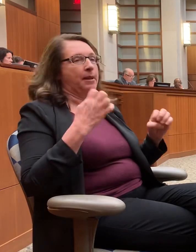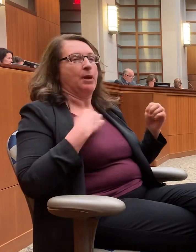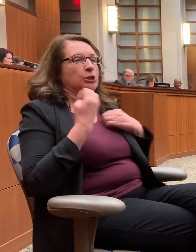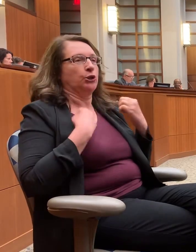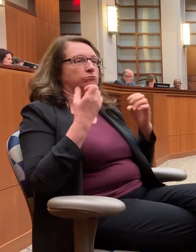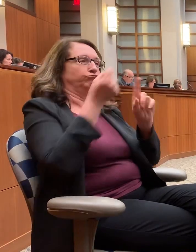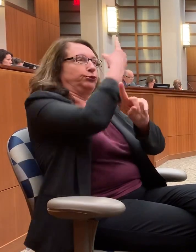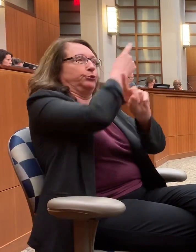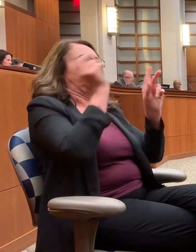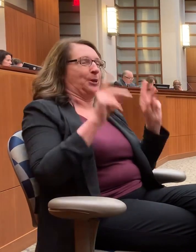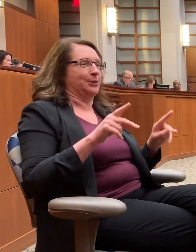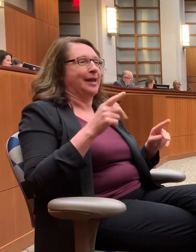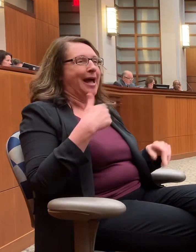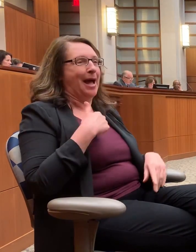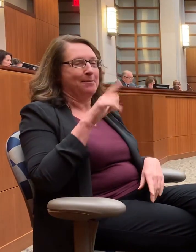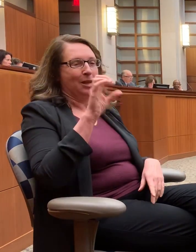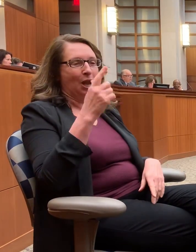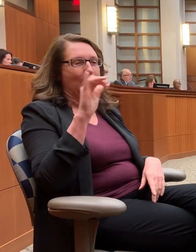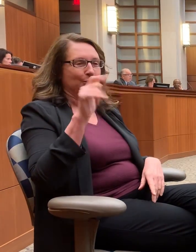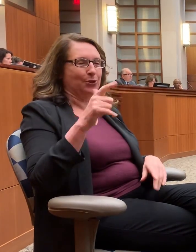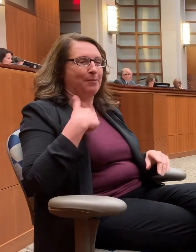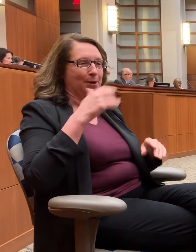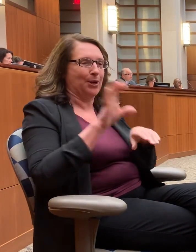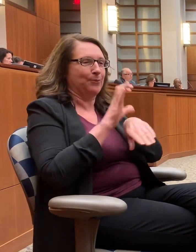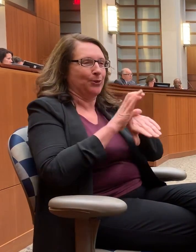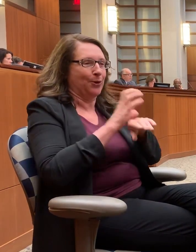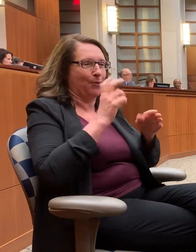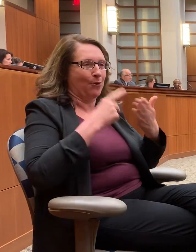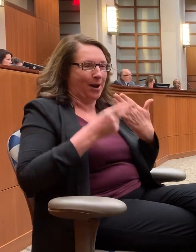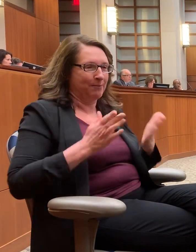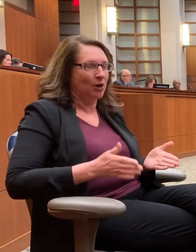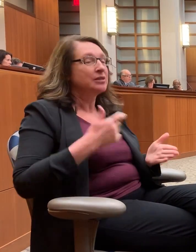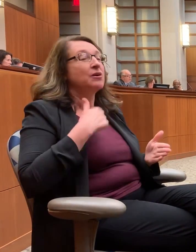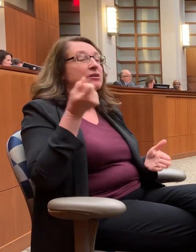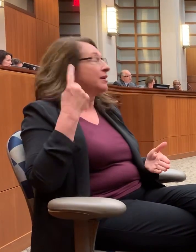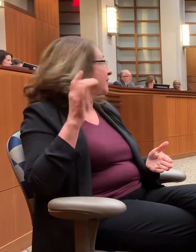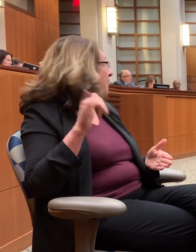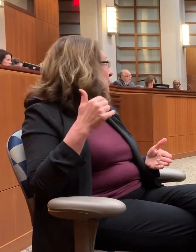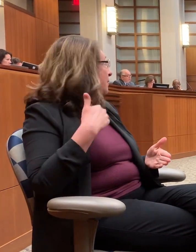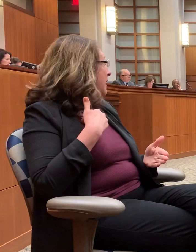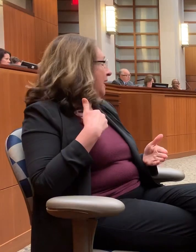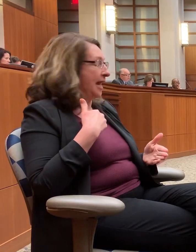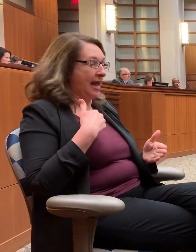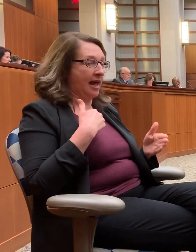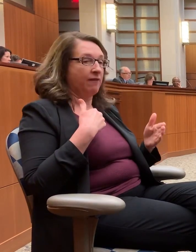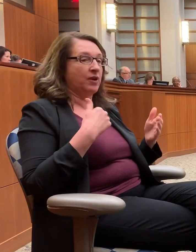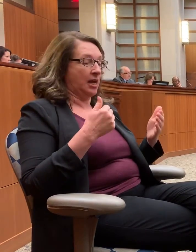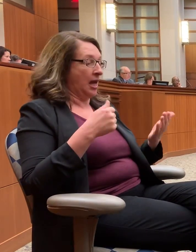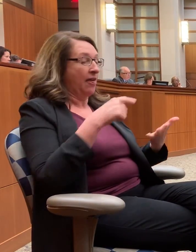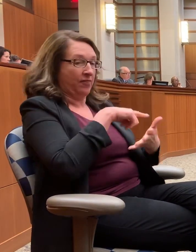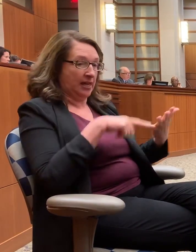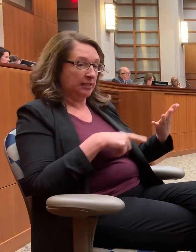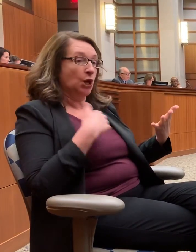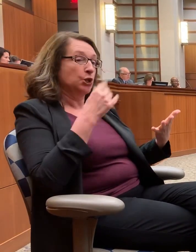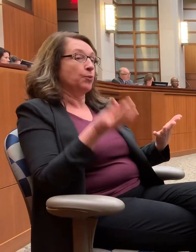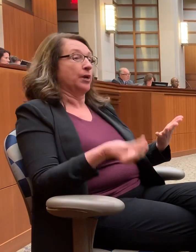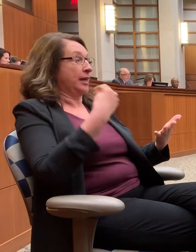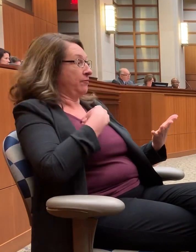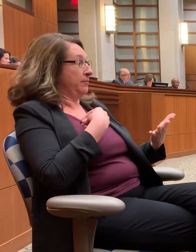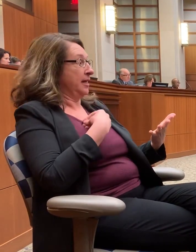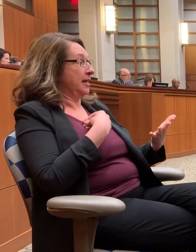off-the-wall person. I'm a logical computer programmer. So I see you have this, and you say you're going to give me certified